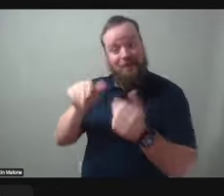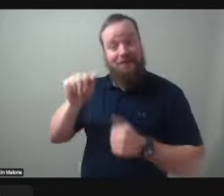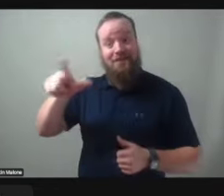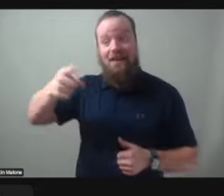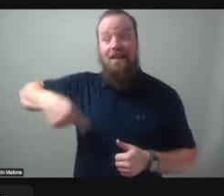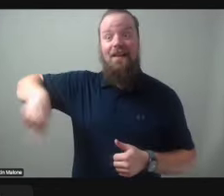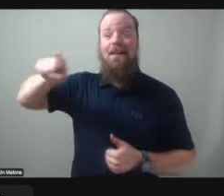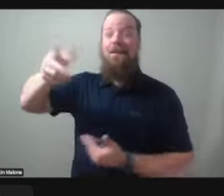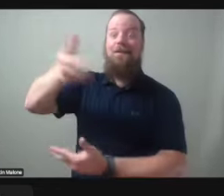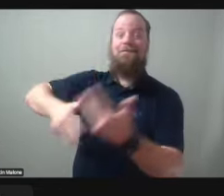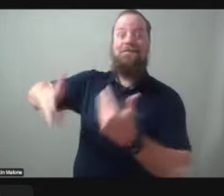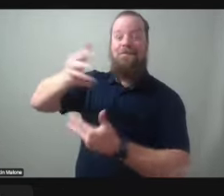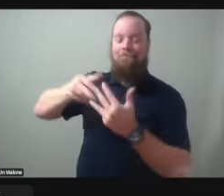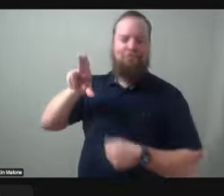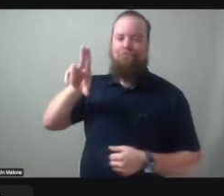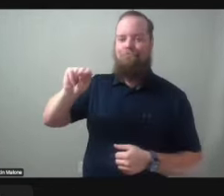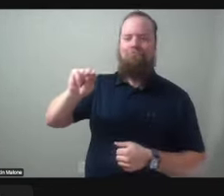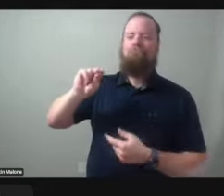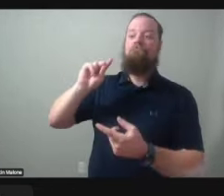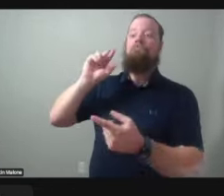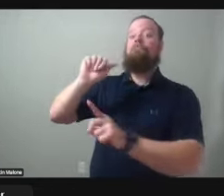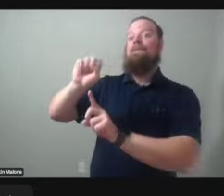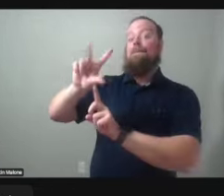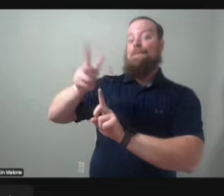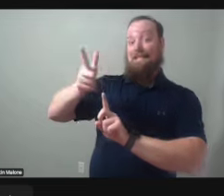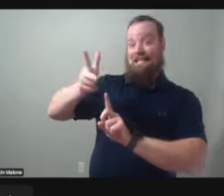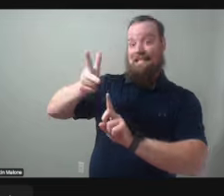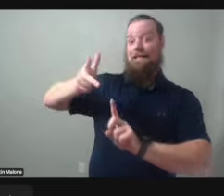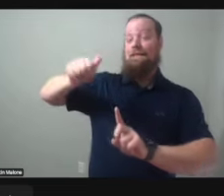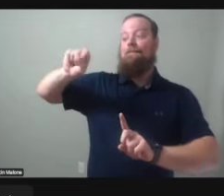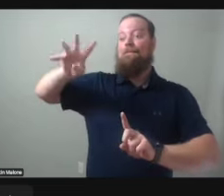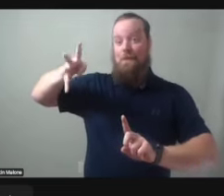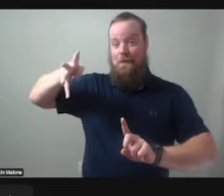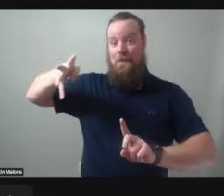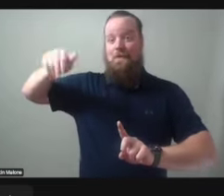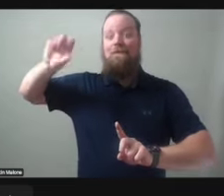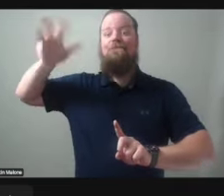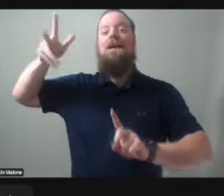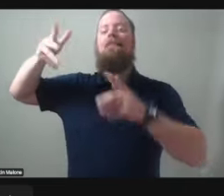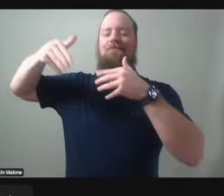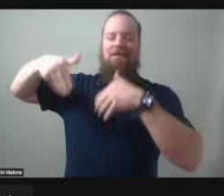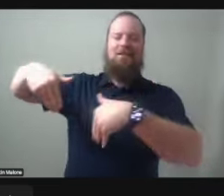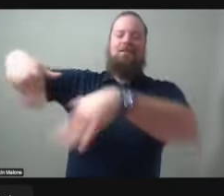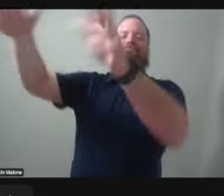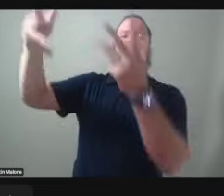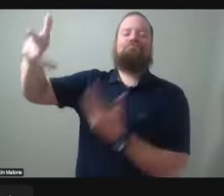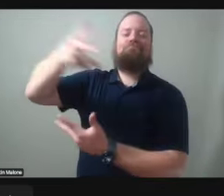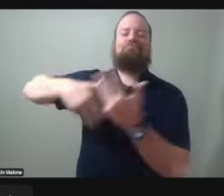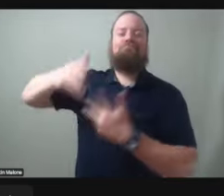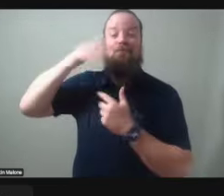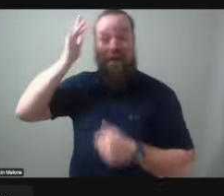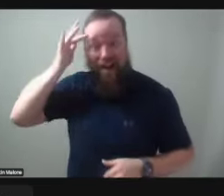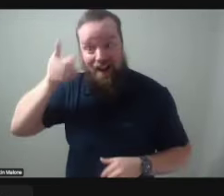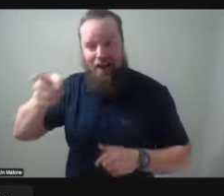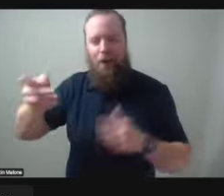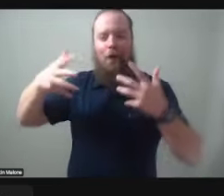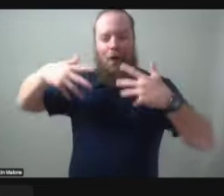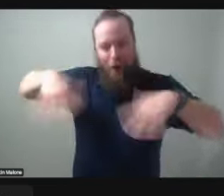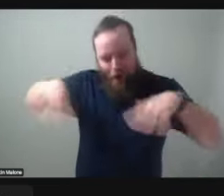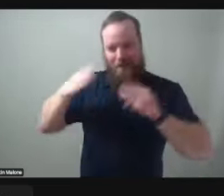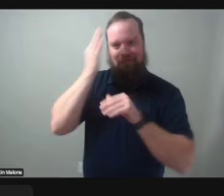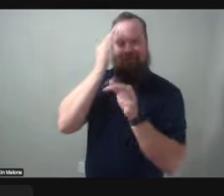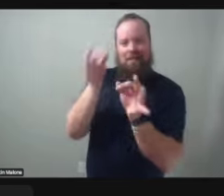experience. But it's really for the deaf people to connect. In my ASL classes, I do not assign that until there's a little bit